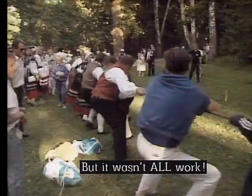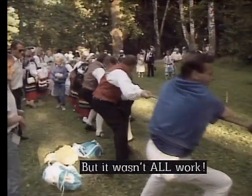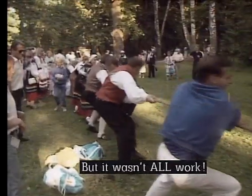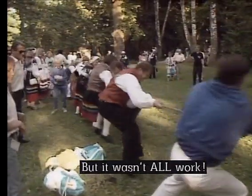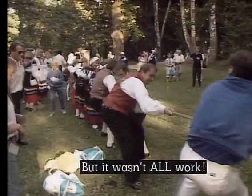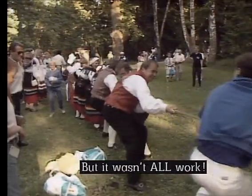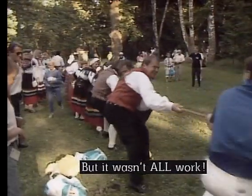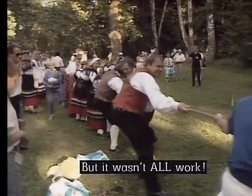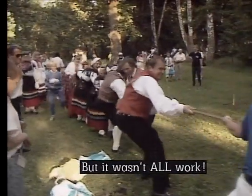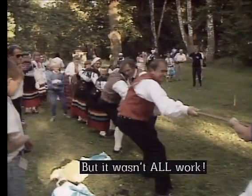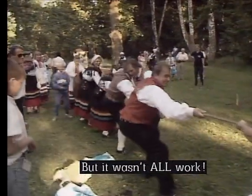But it wasn't all work.